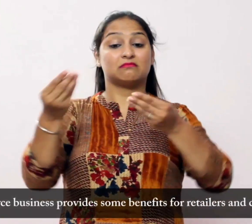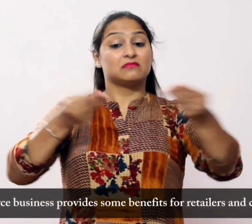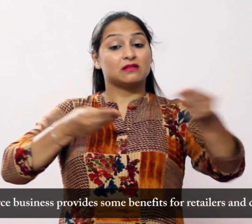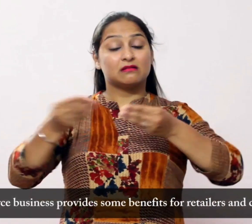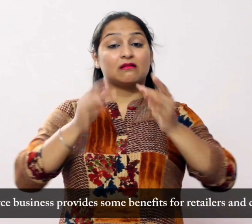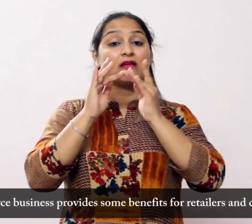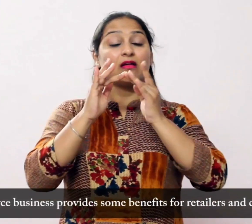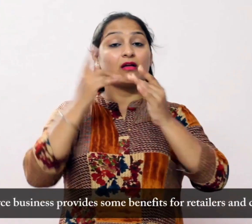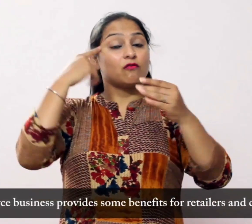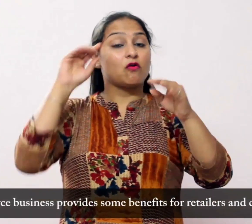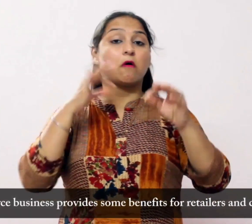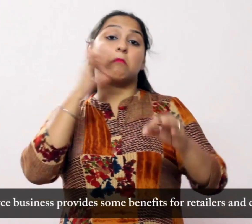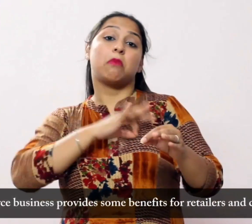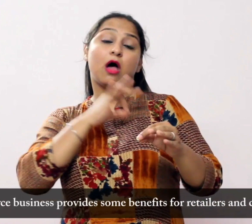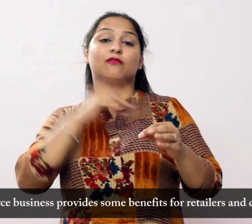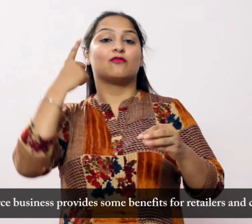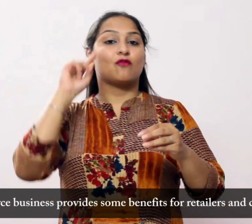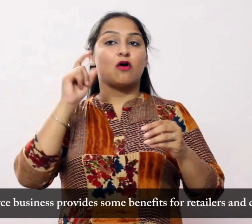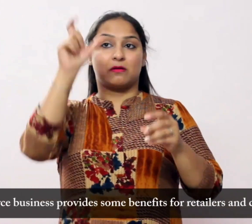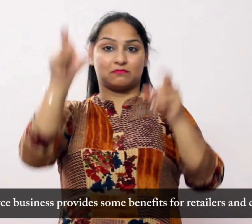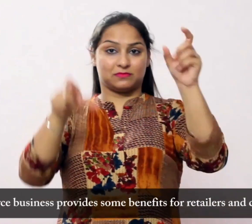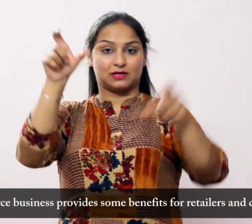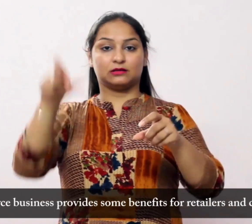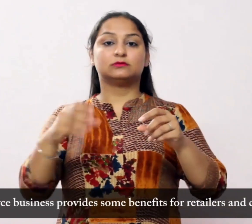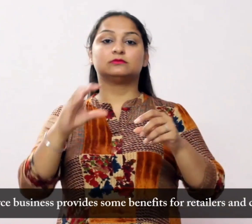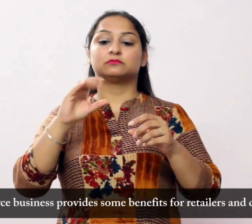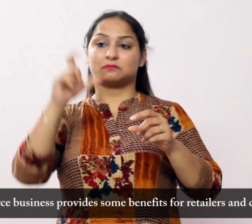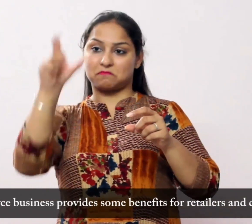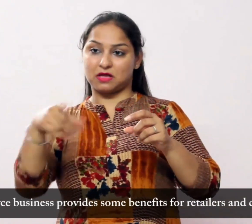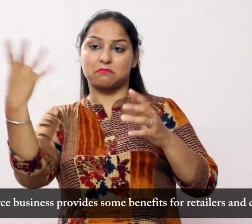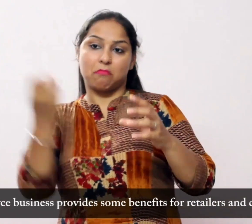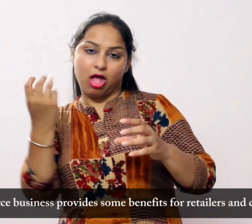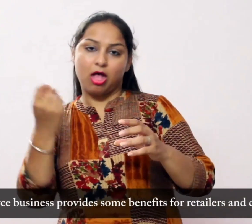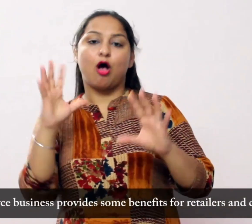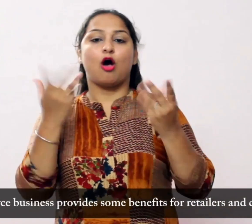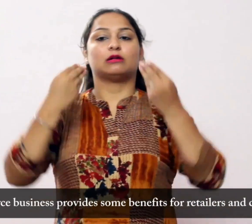the e-commerce business provides some benefits for retailers and customers.